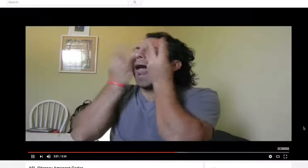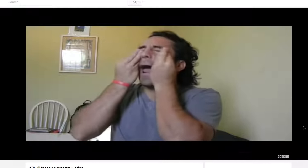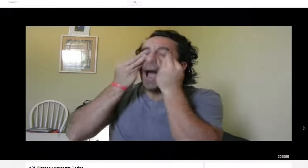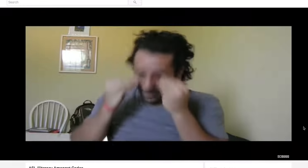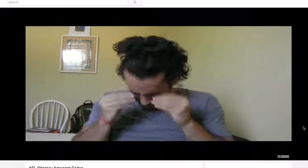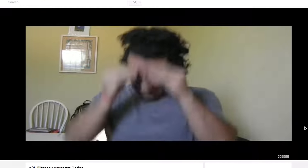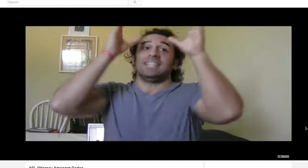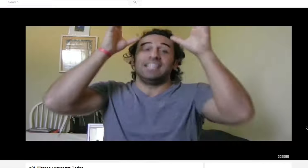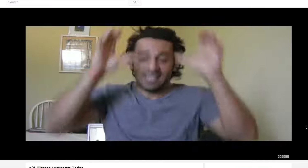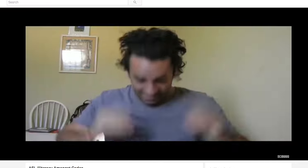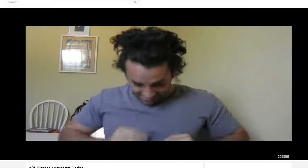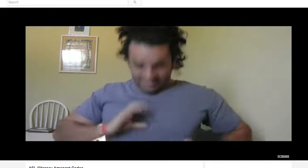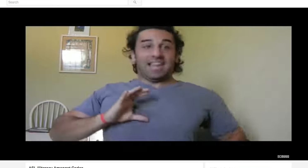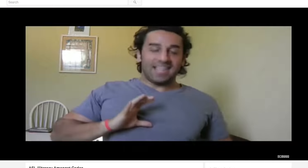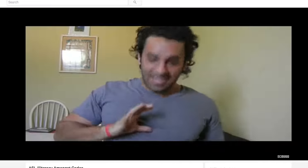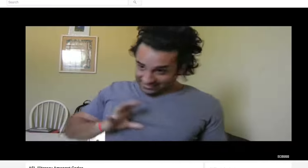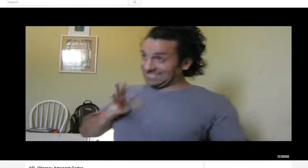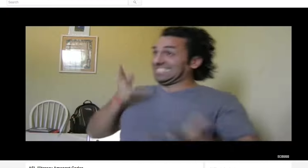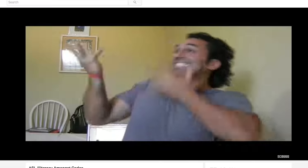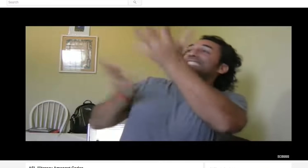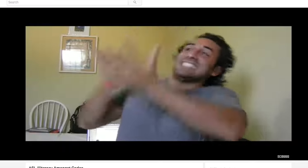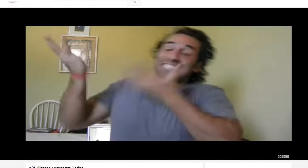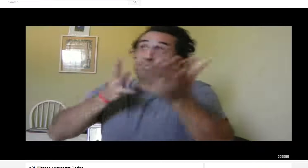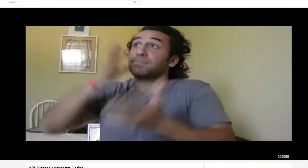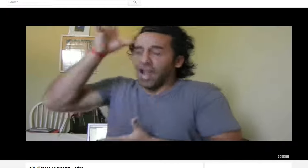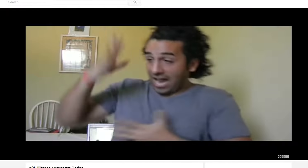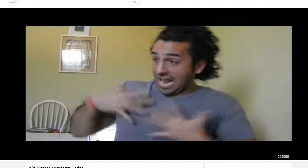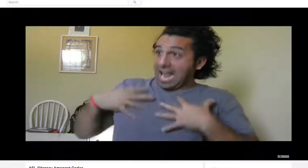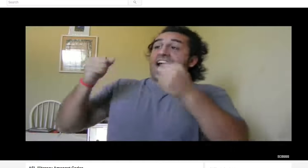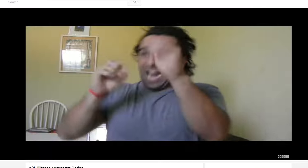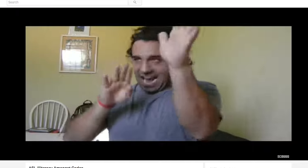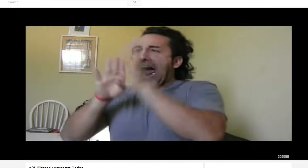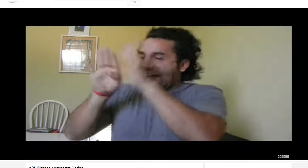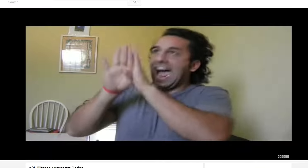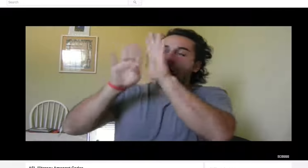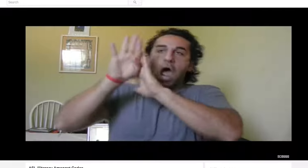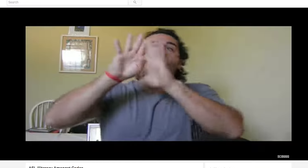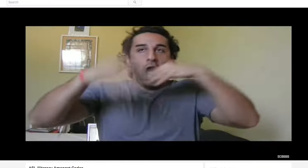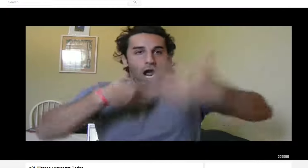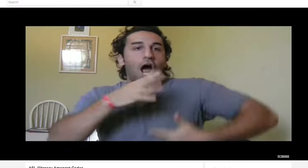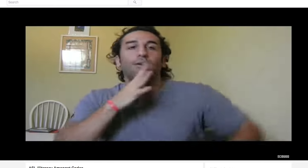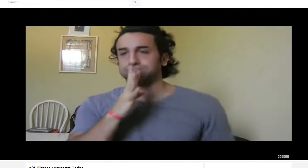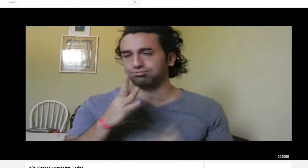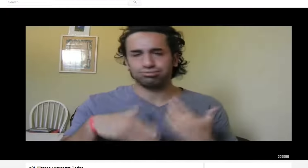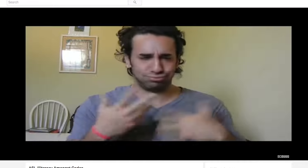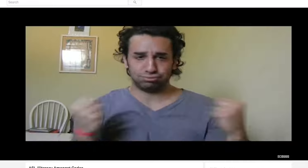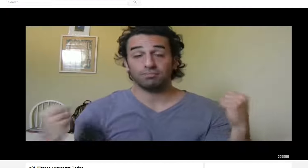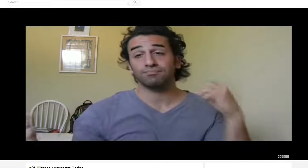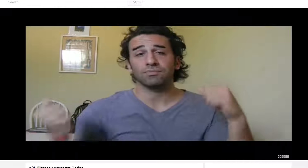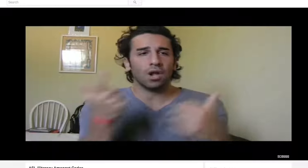children are fascinated by the language and soak it all up, boosting their confidence. Their development skyrockets as